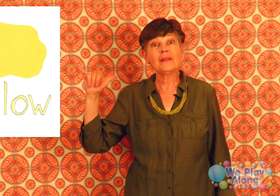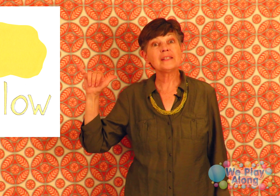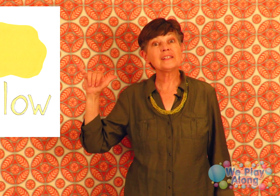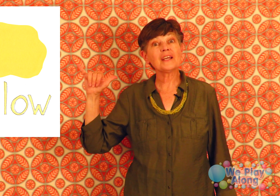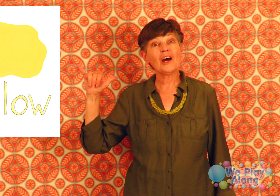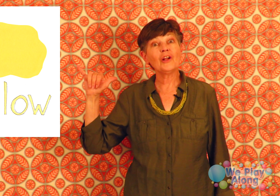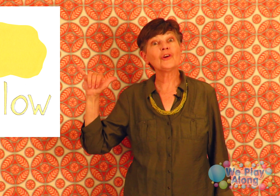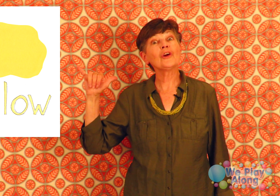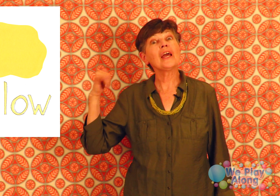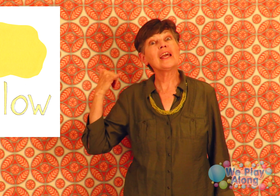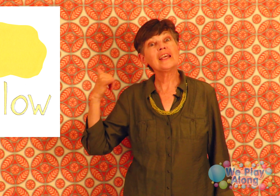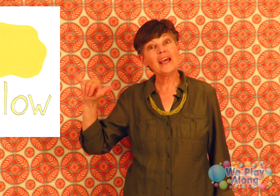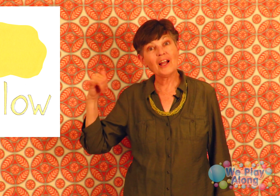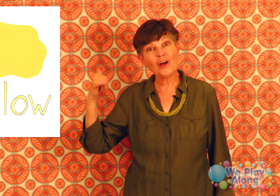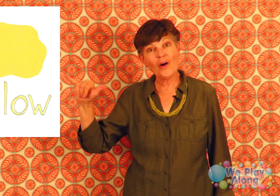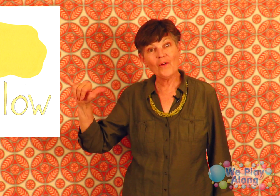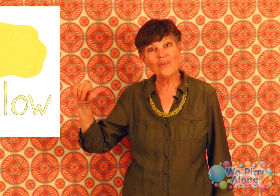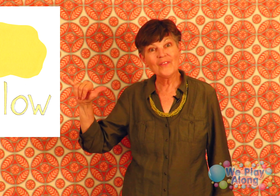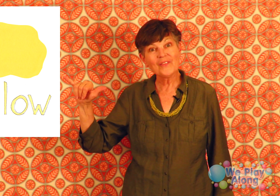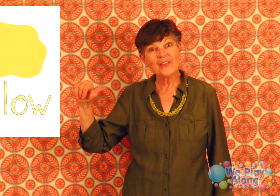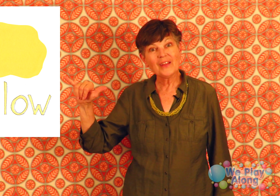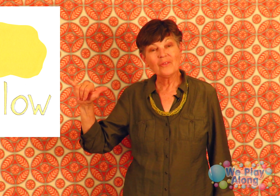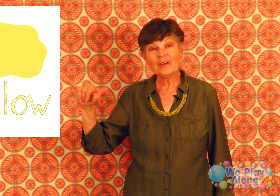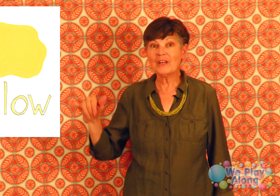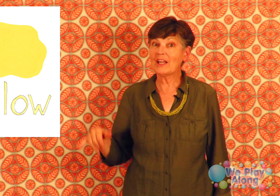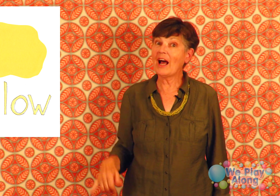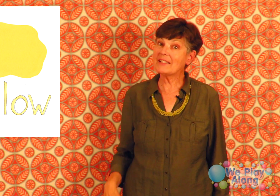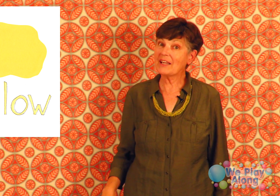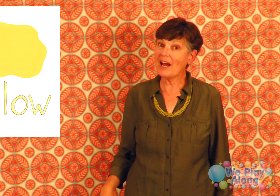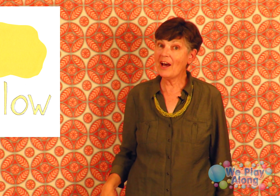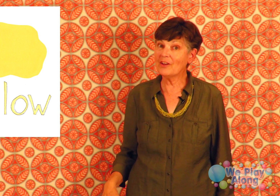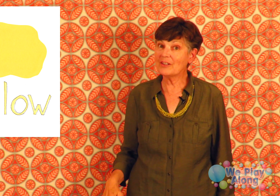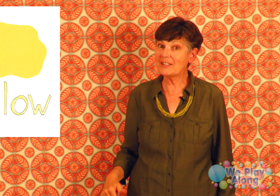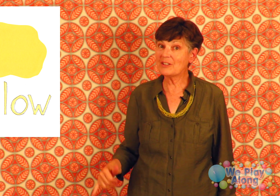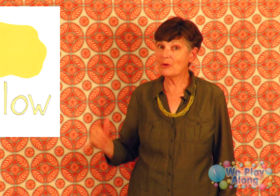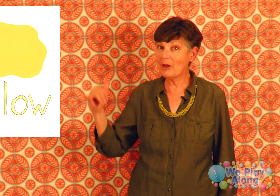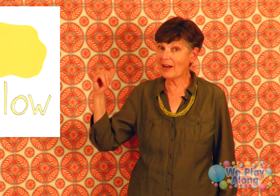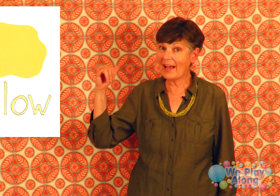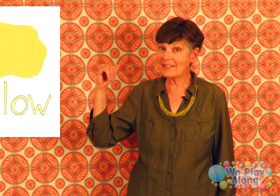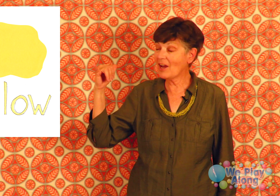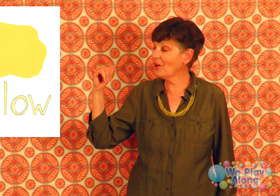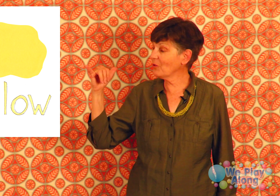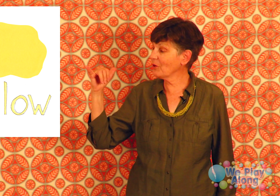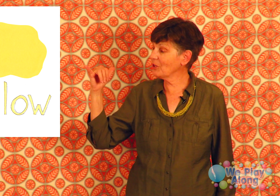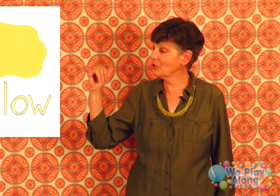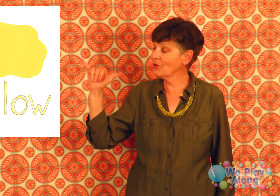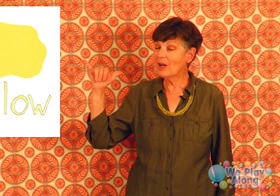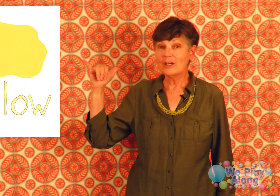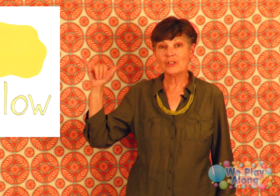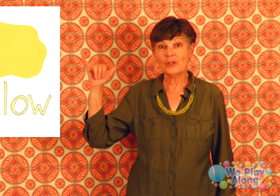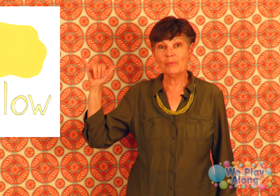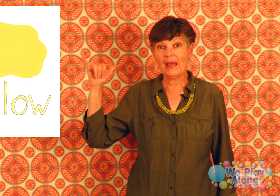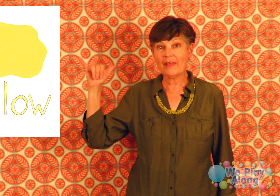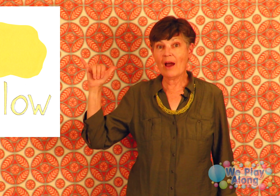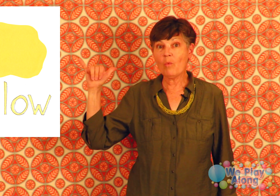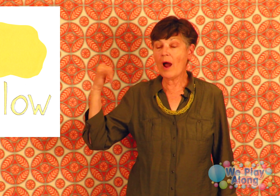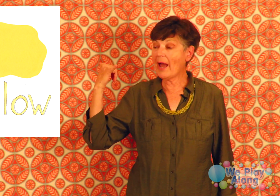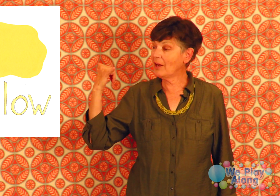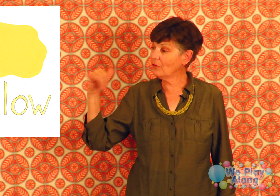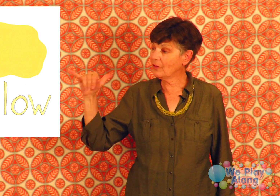this is the color yellow. We've done lots of colors. This is going to be our last color that we're going to do. So you make that Y and you flick